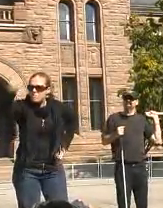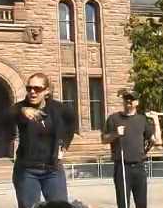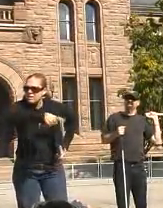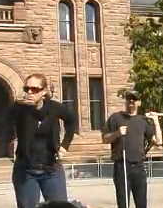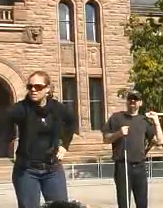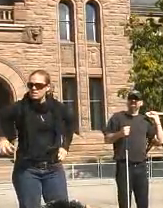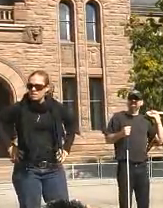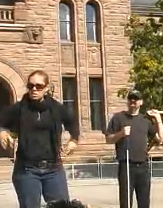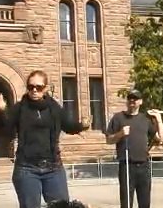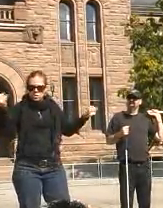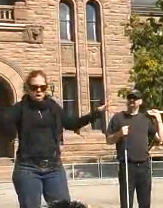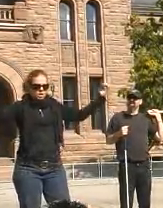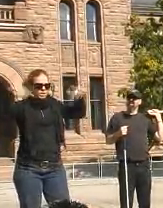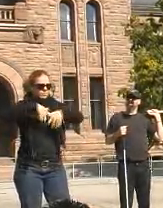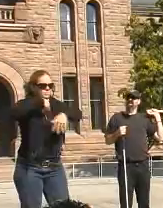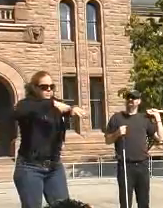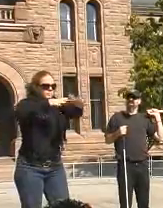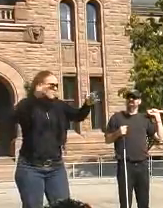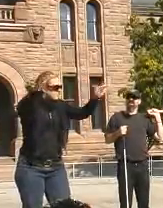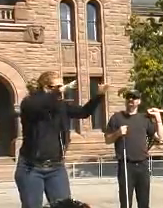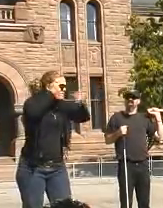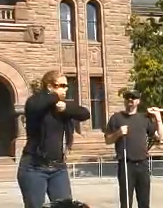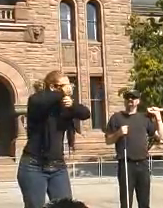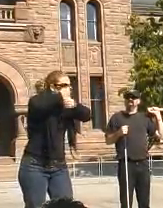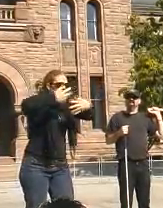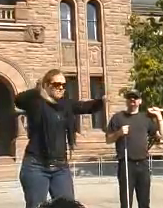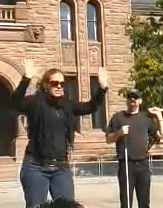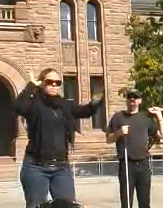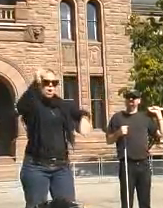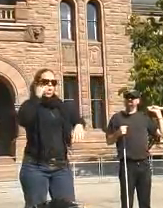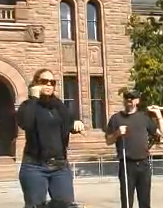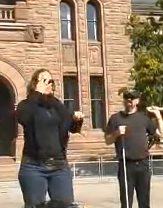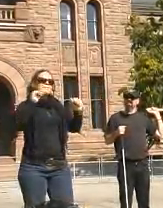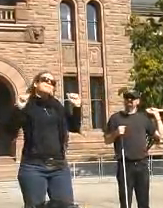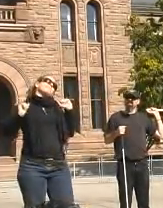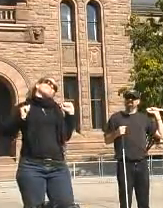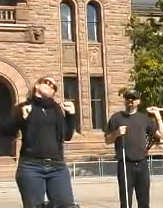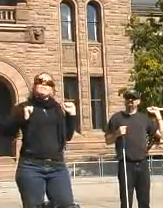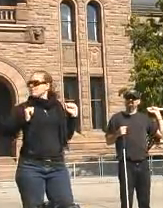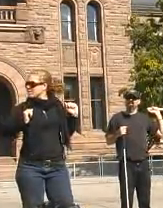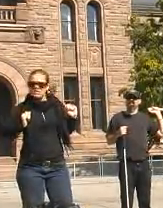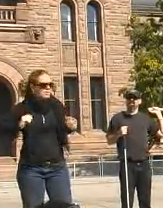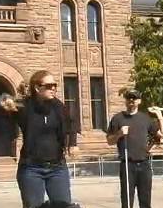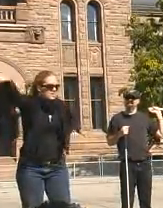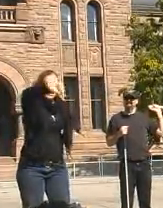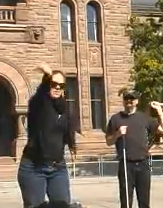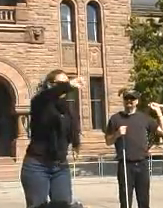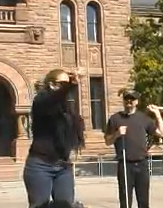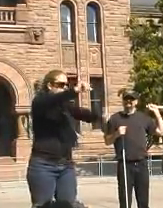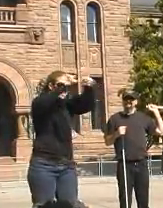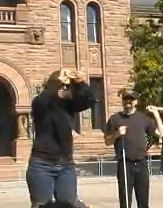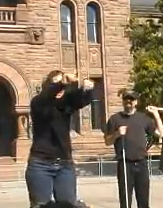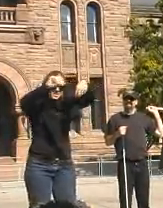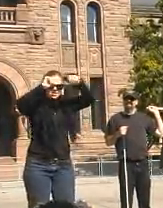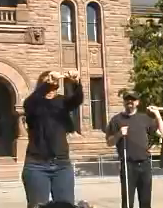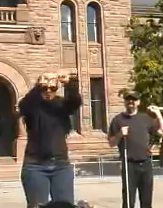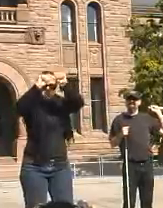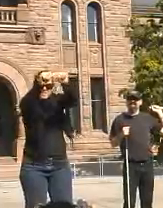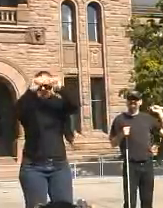And we're experiencing not only in other parts of the world, but here in Ontario, and that's why we're rallying today. You're not going to go home and